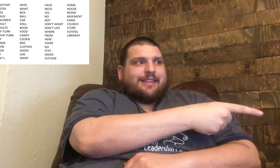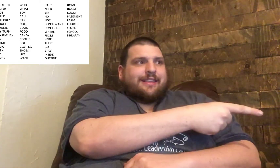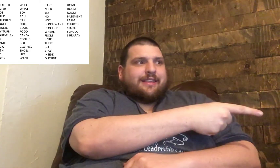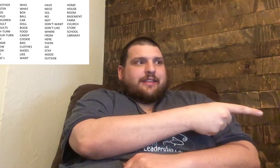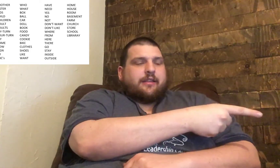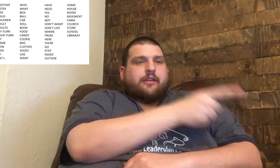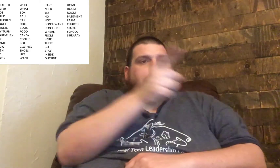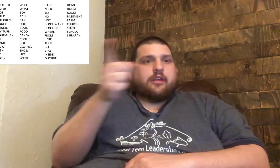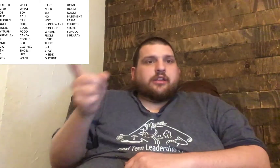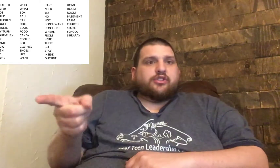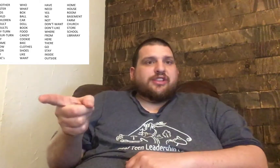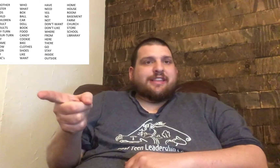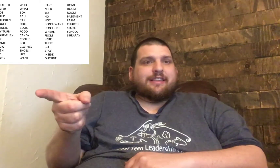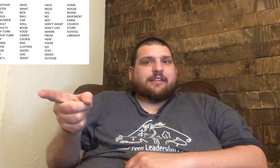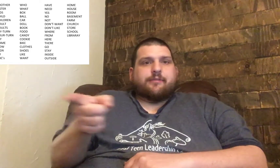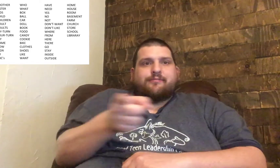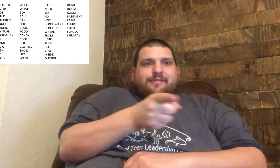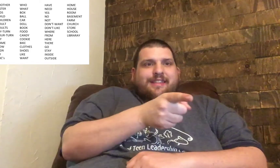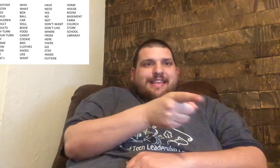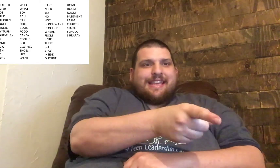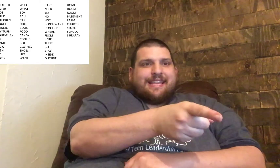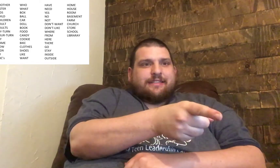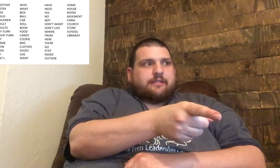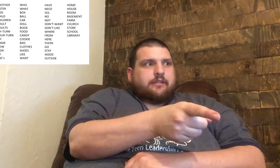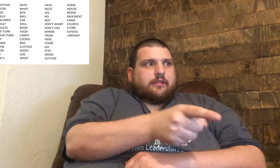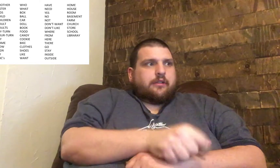He, she, it.